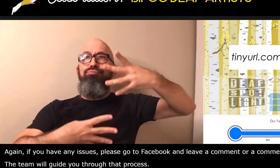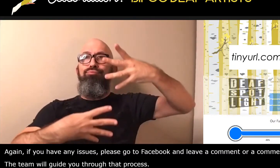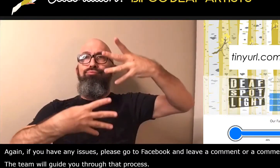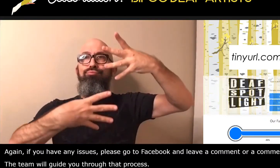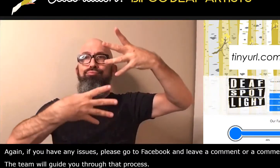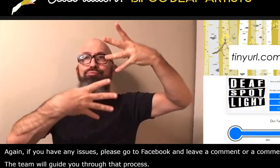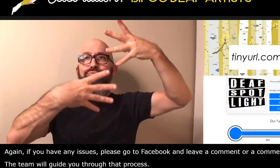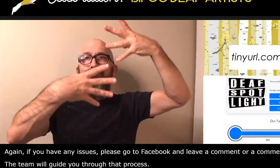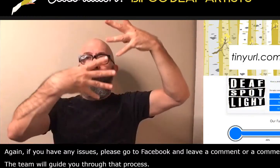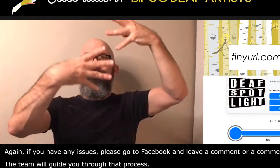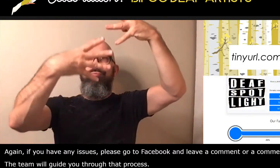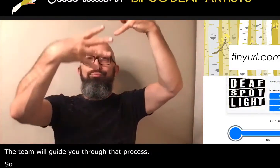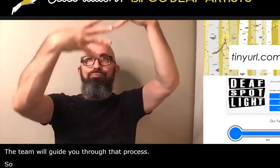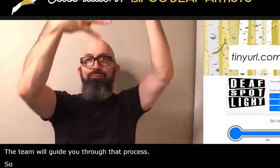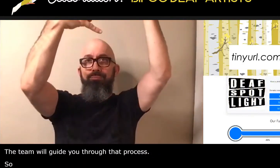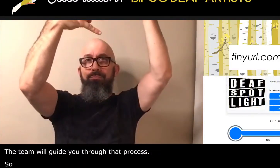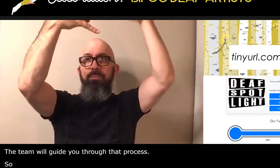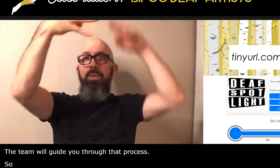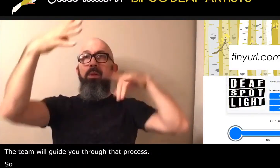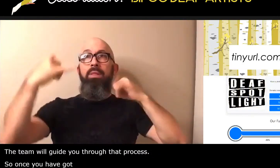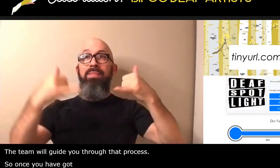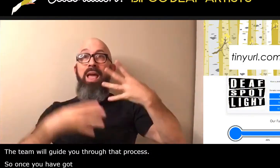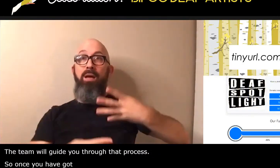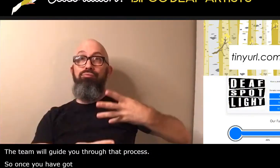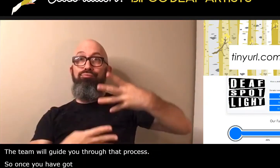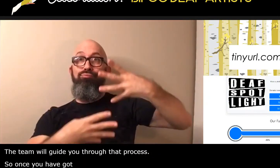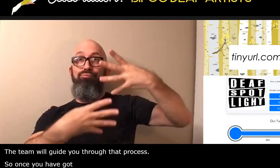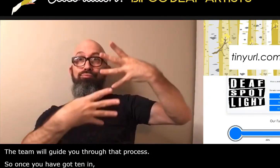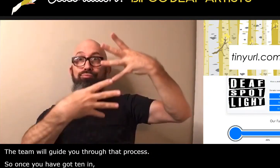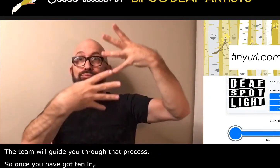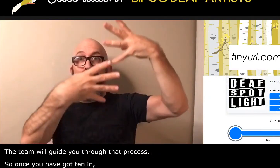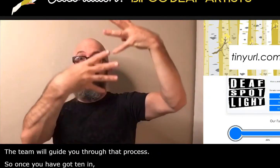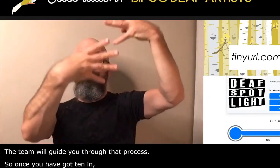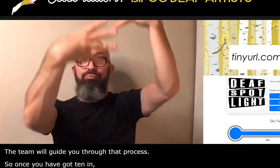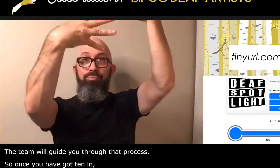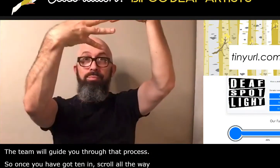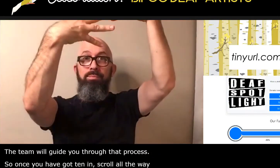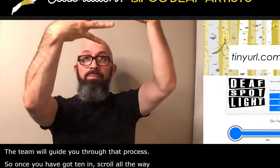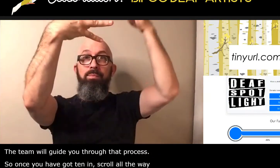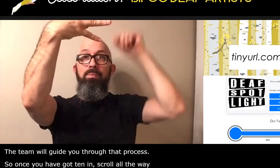So once you've gotten in, scroll all the way down to the bottom.